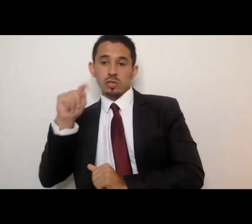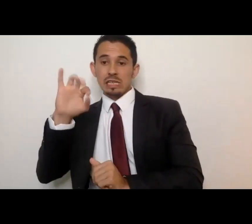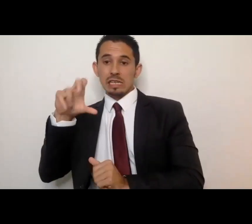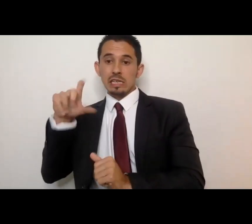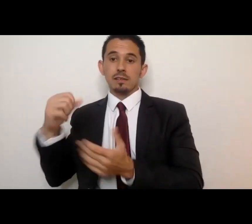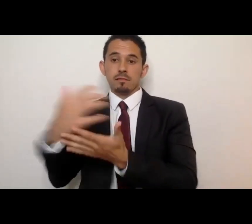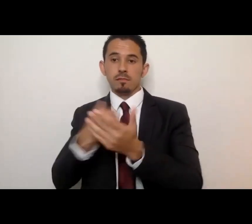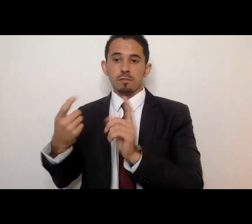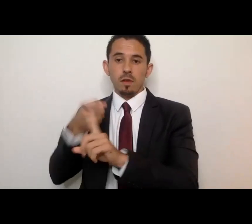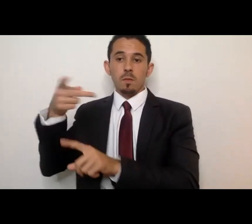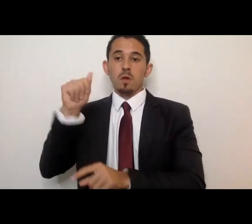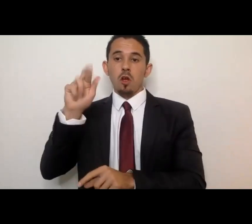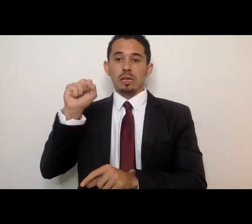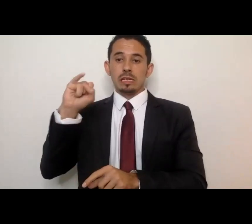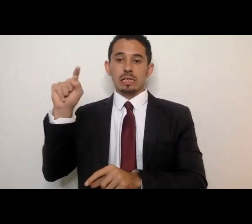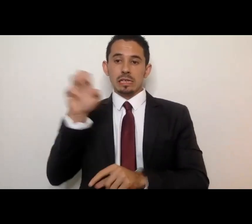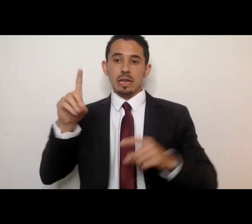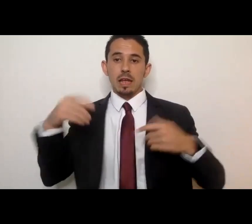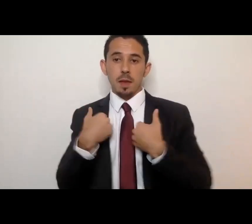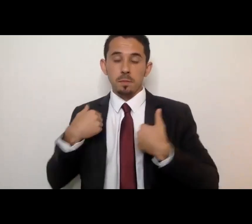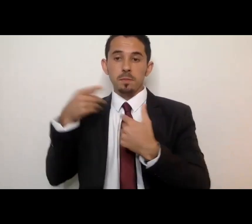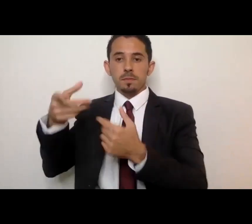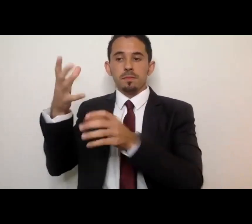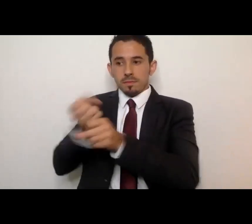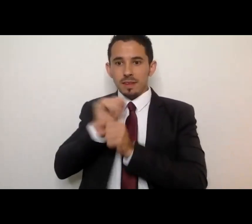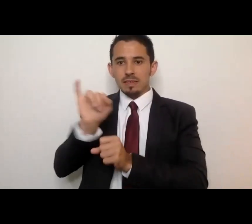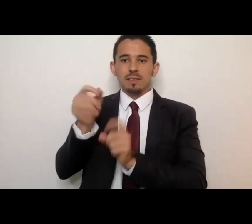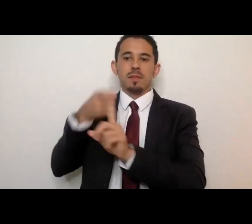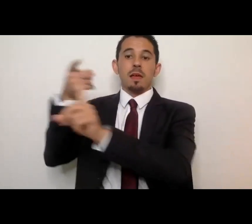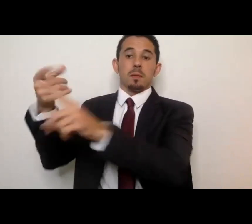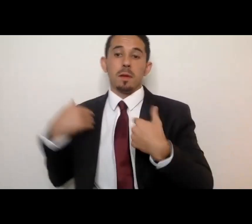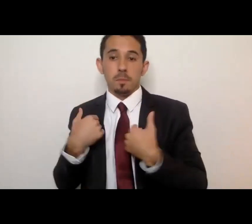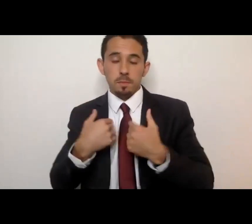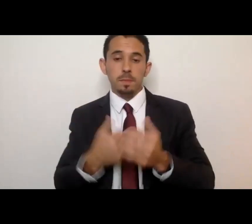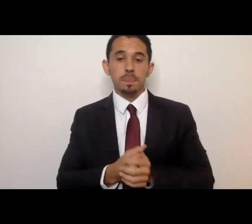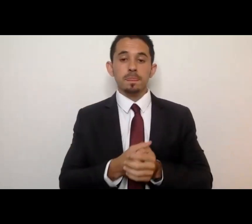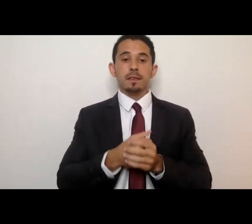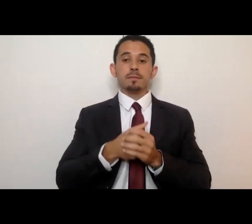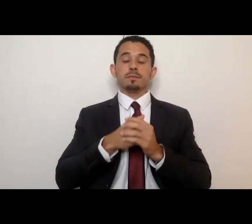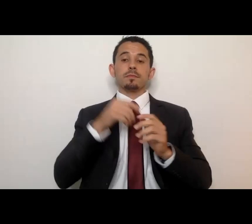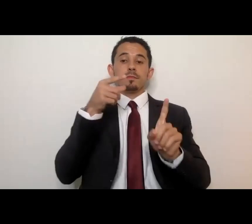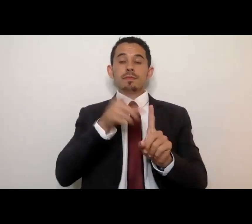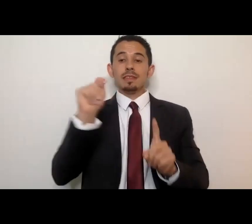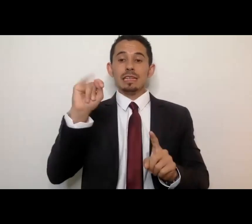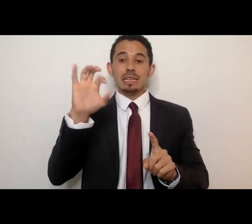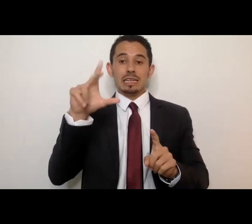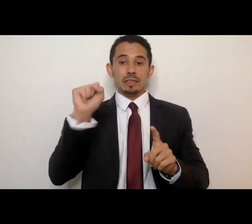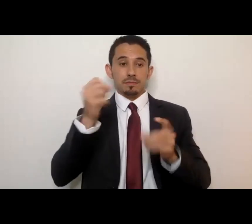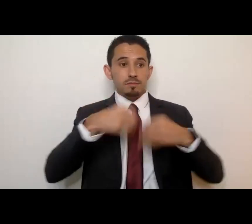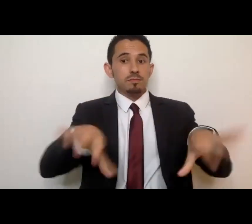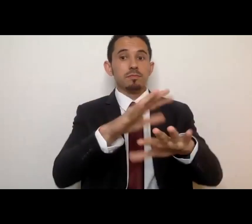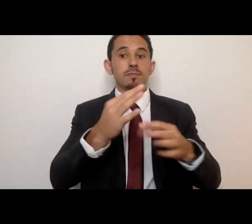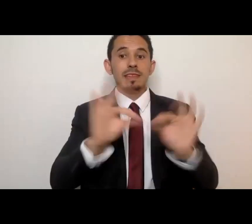pathogens compared to ticks that are parasitizing animals. They often get infected from the host they're feeding